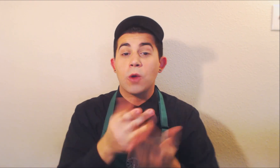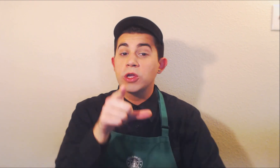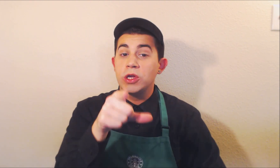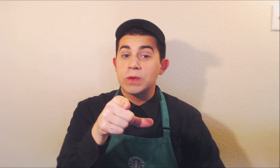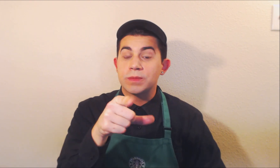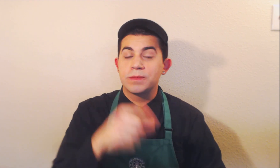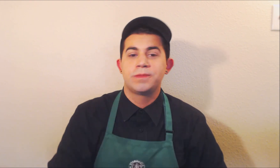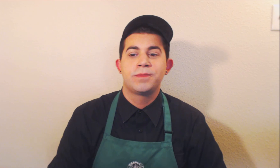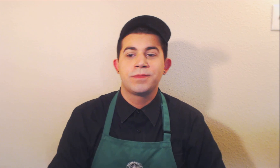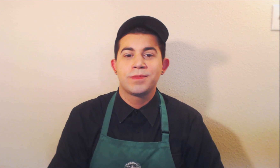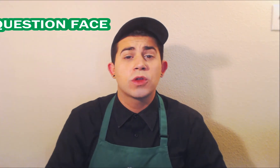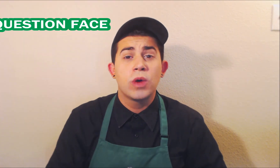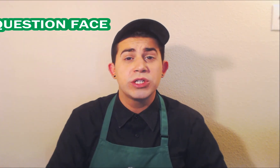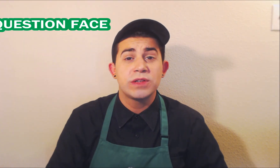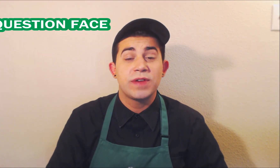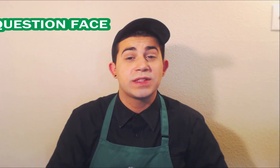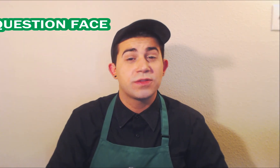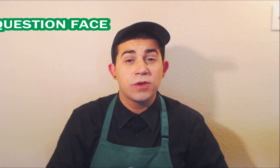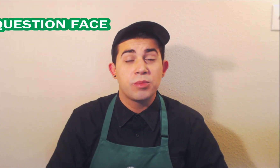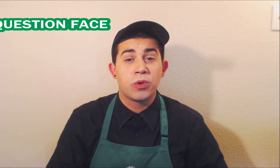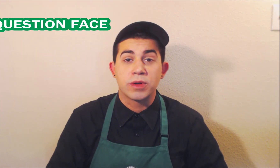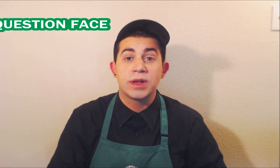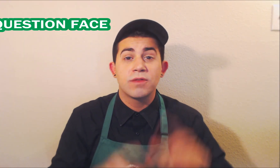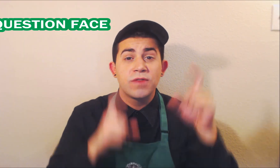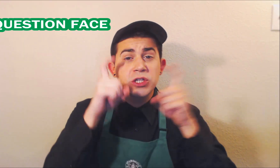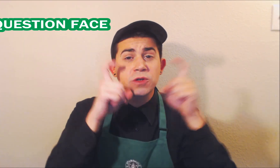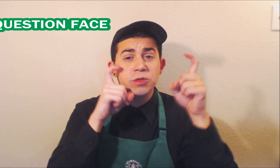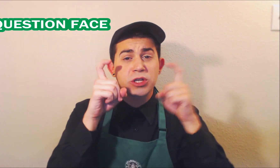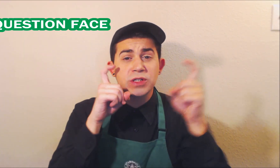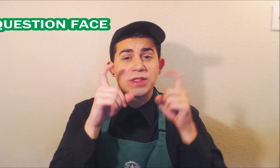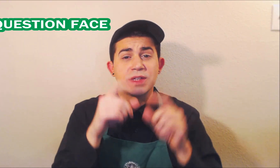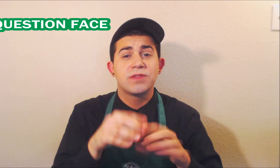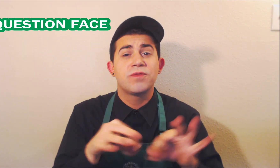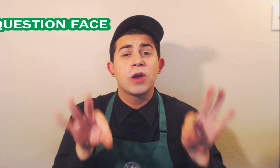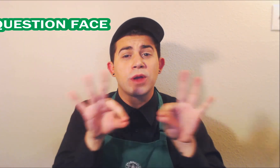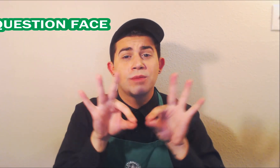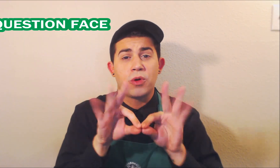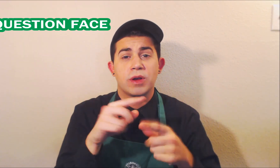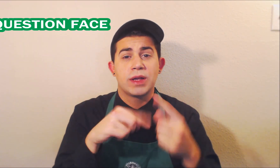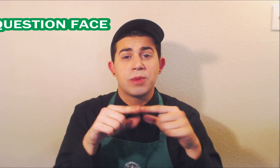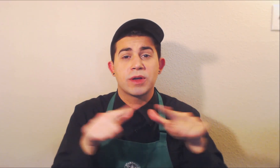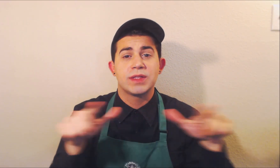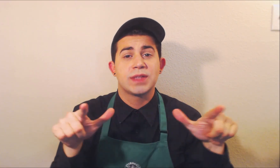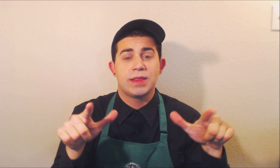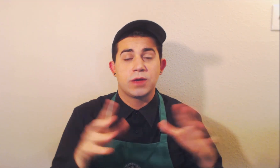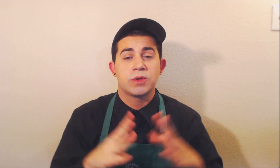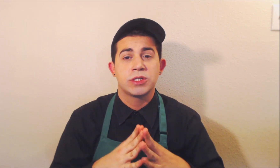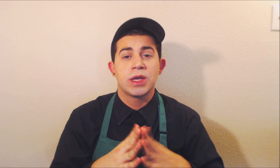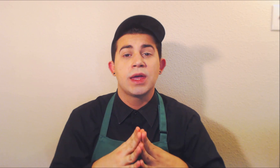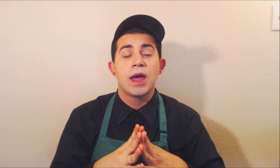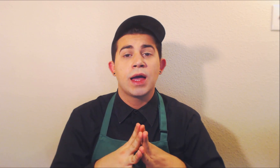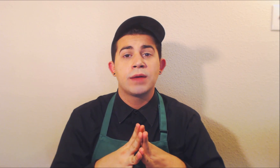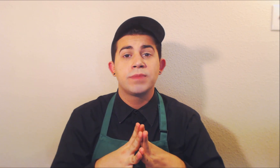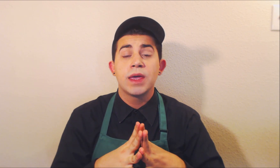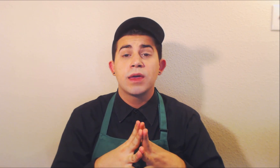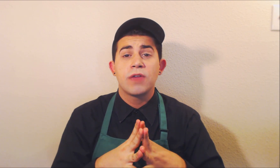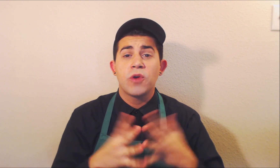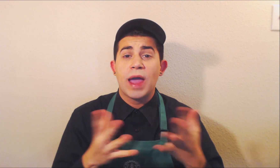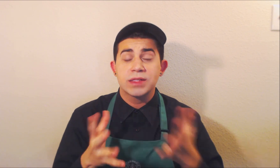are you? So the question face is very important. Facial expressions is very important in American Sign Language. If you're